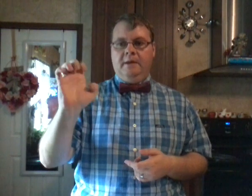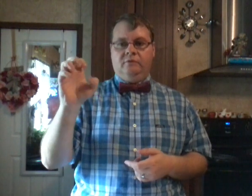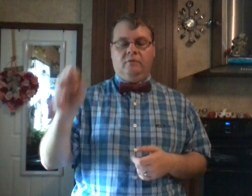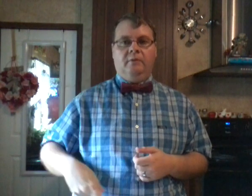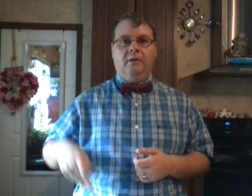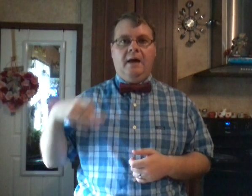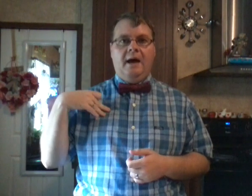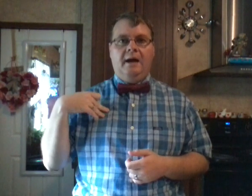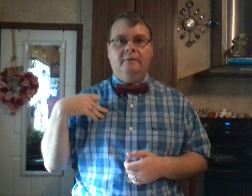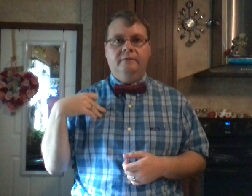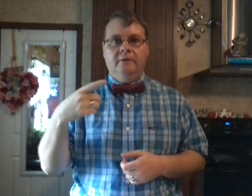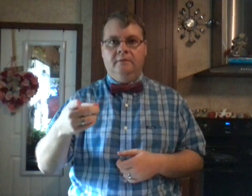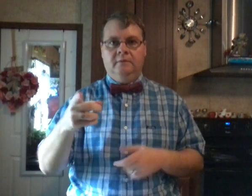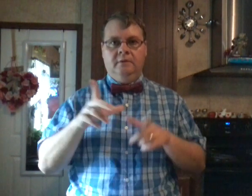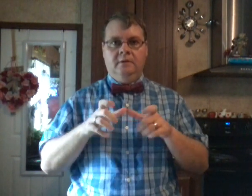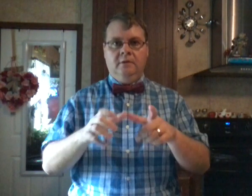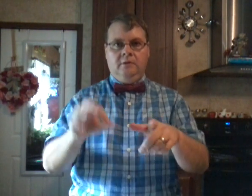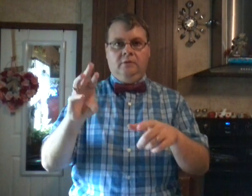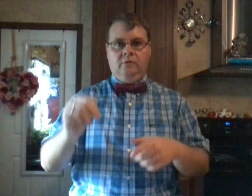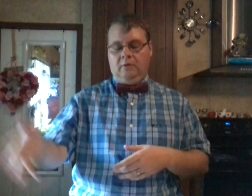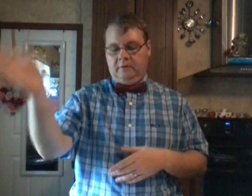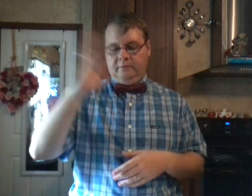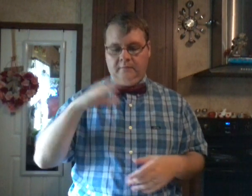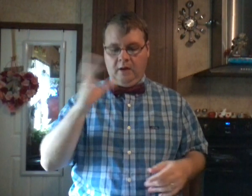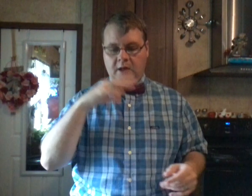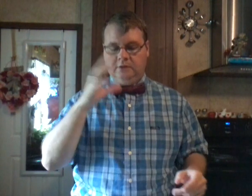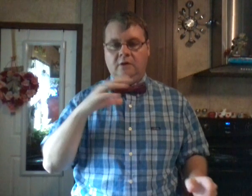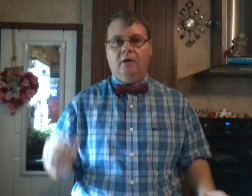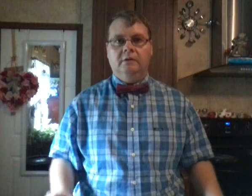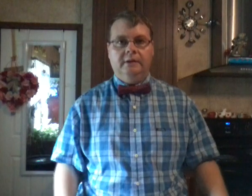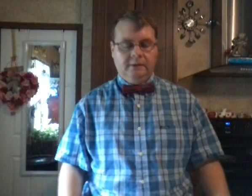miserable life, you run from God's calling.